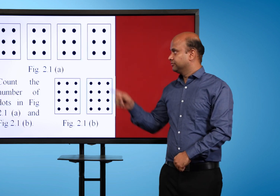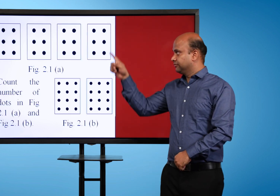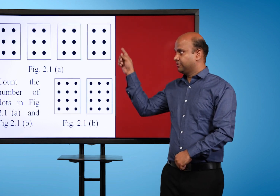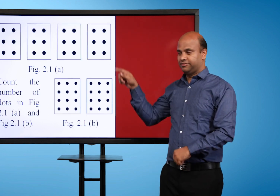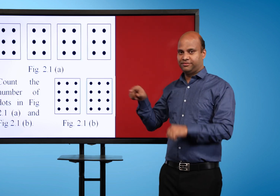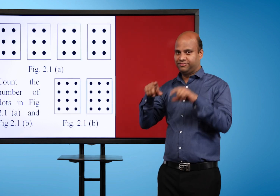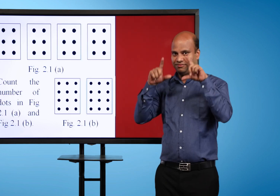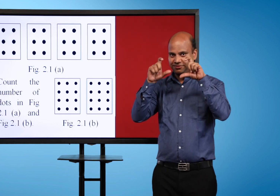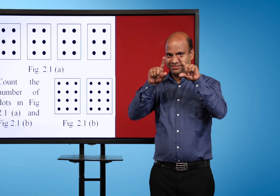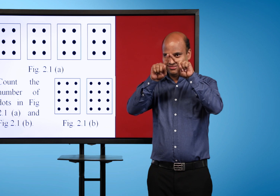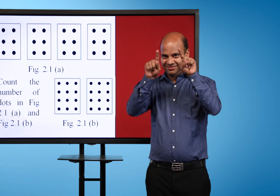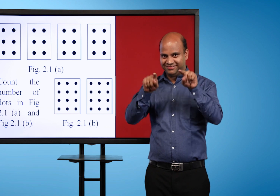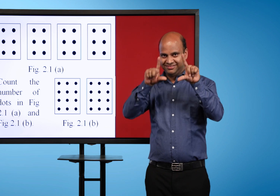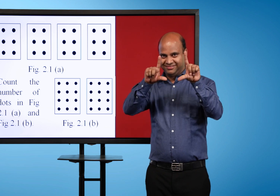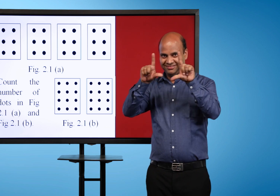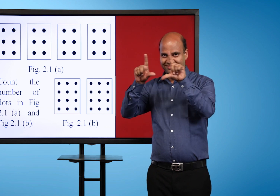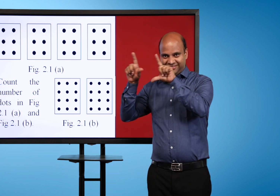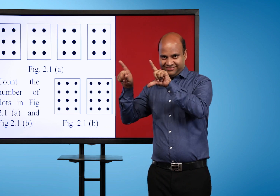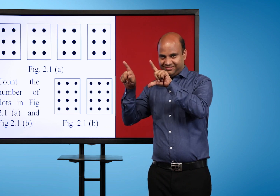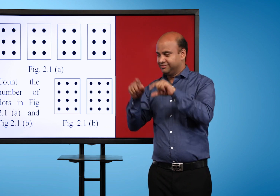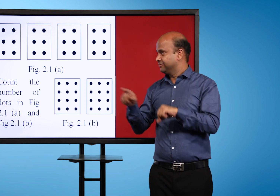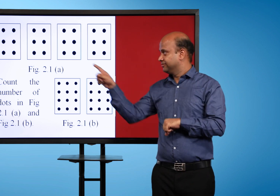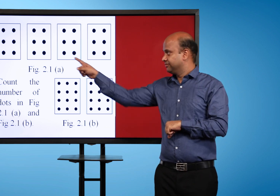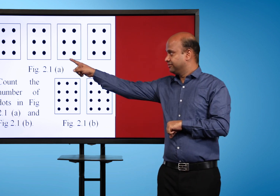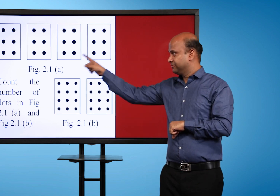We have two figures here, figure A and B.